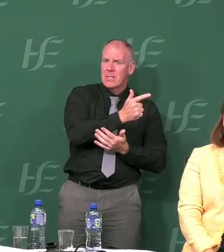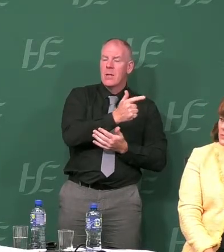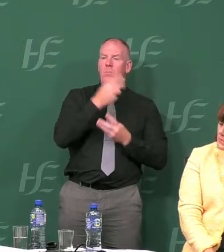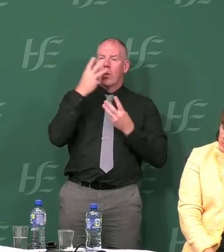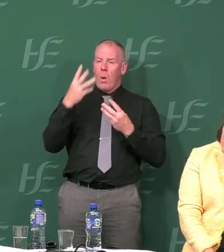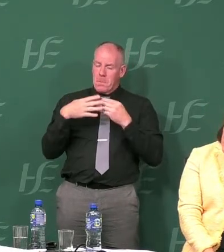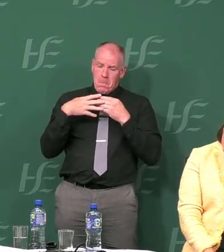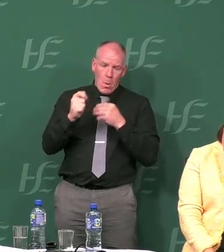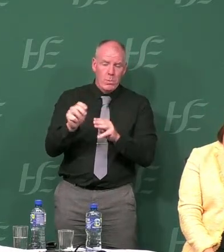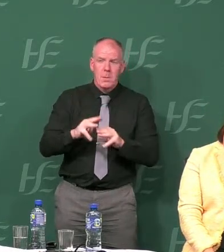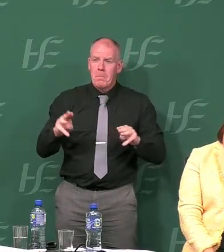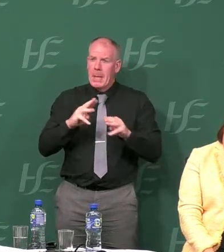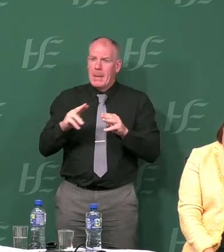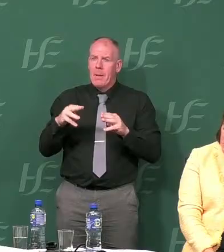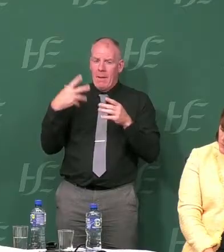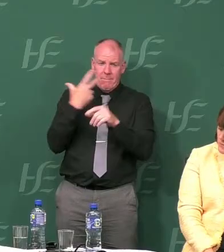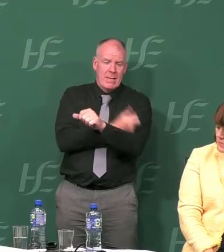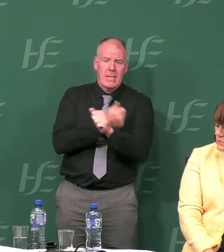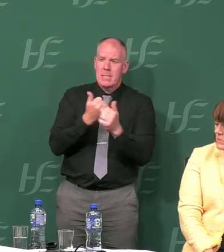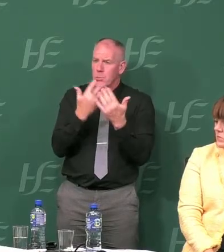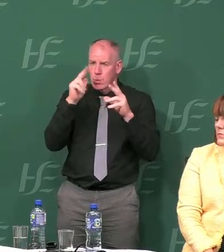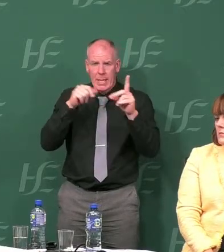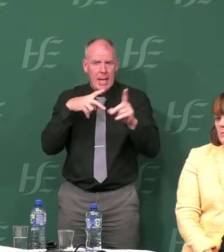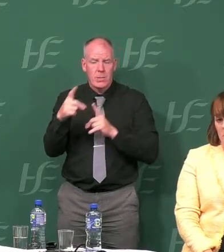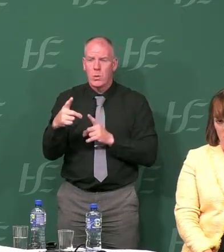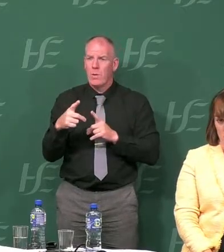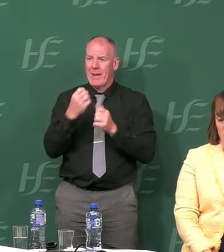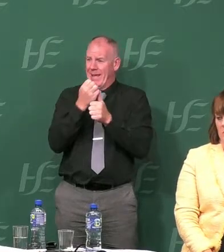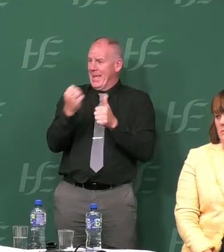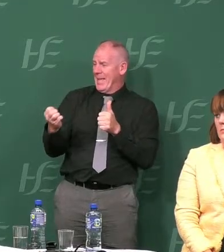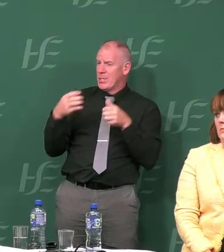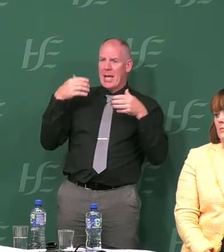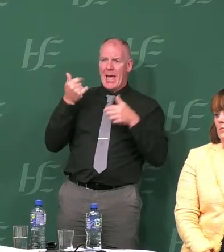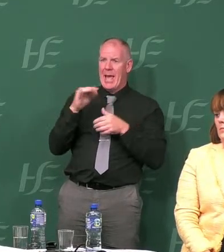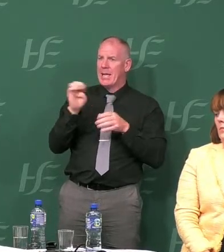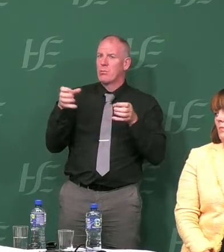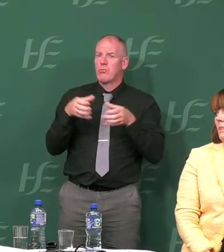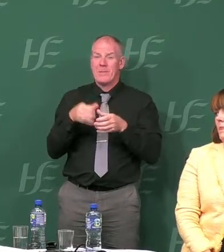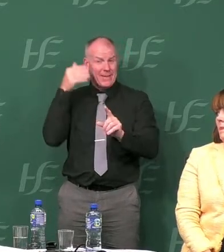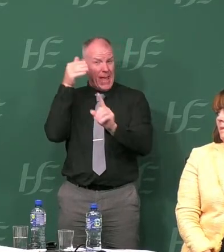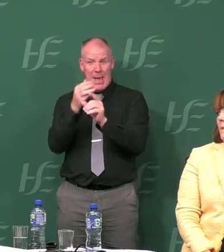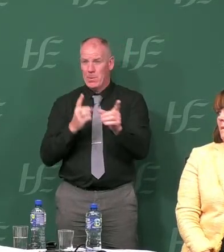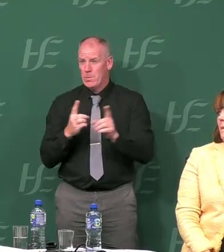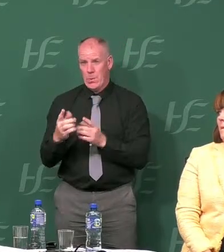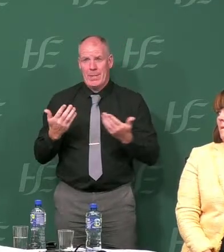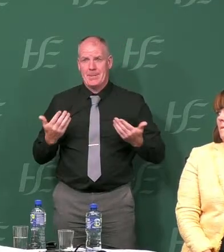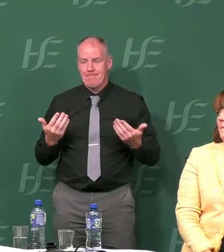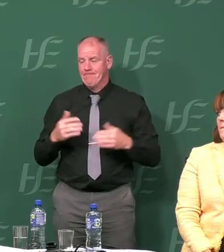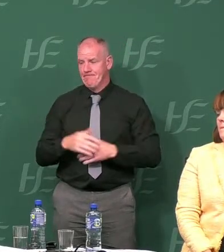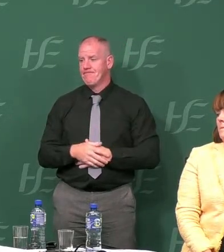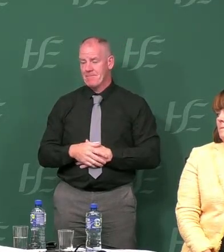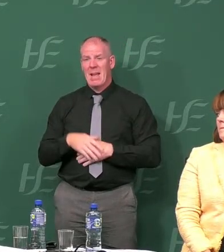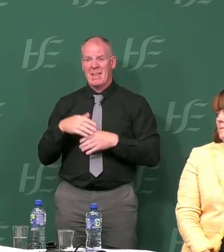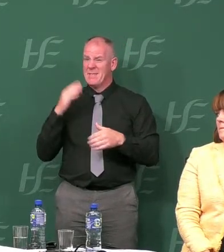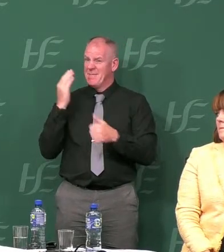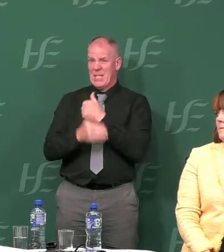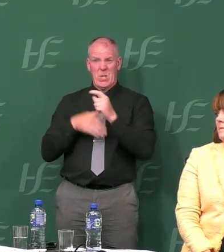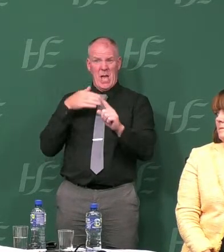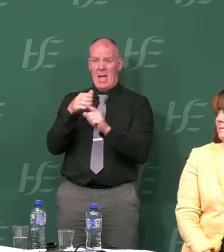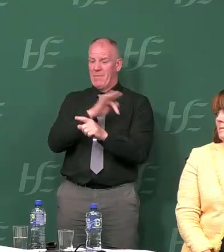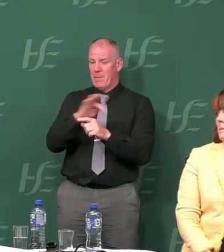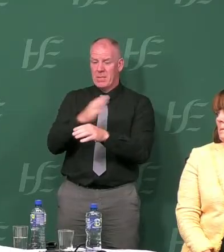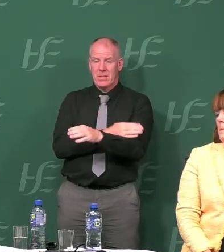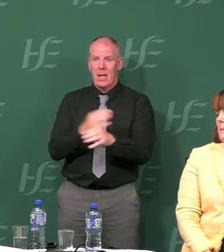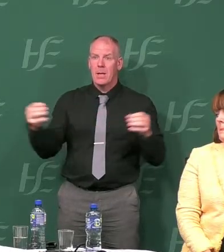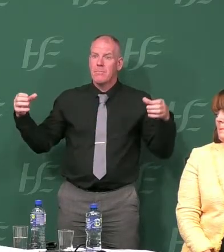get the highest level of uptake that we can get in each age group. So that's exactly what we are aiming for to do and have been from the start.